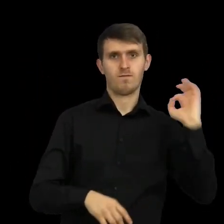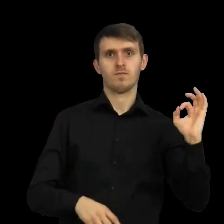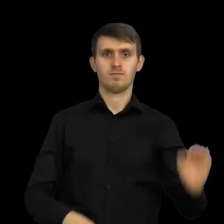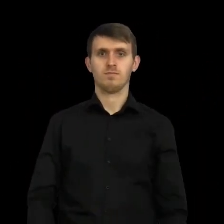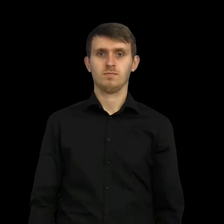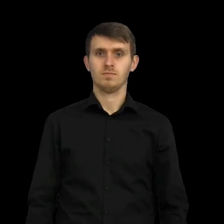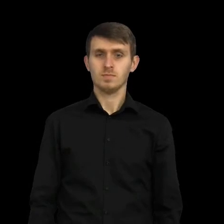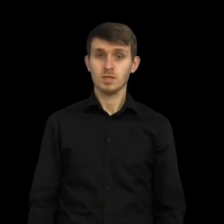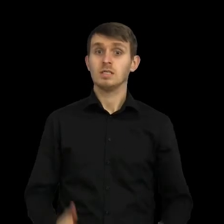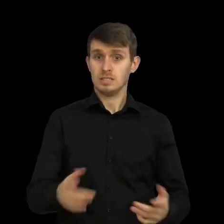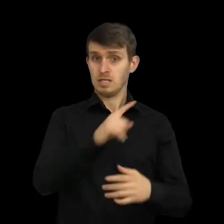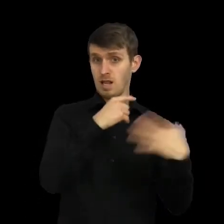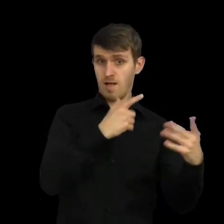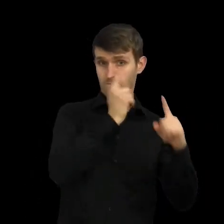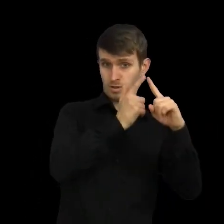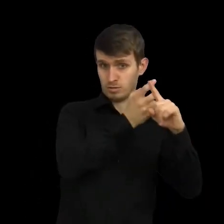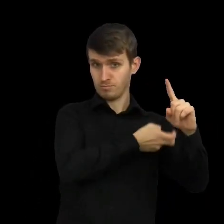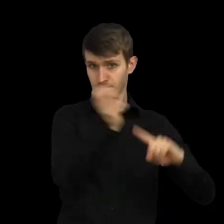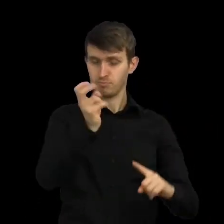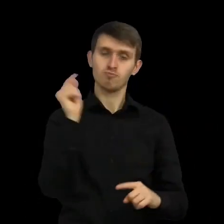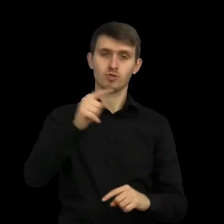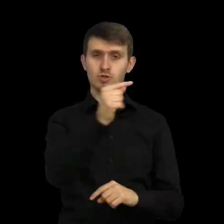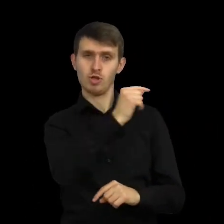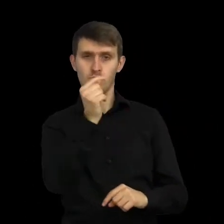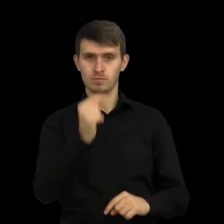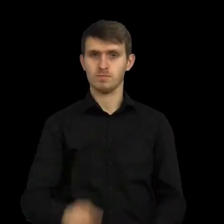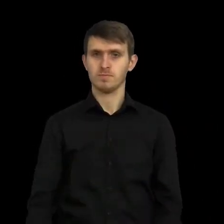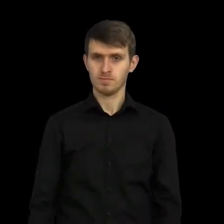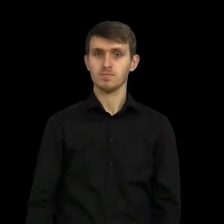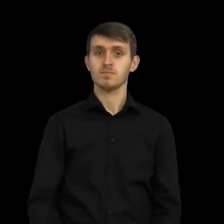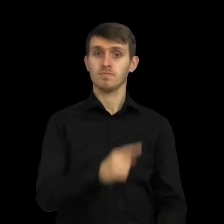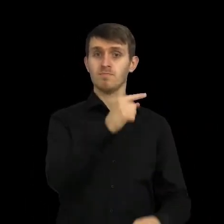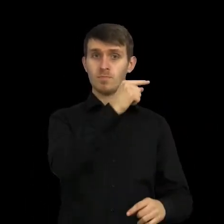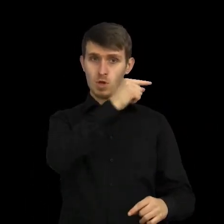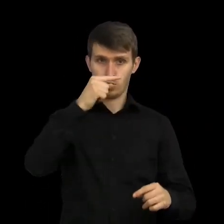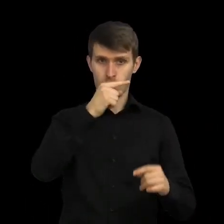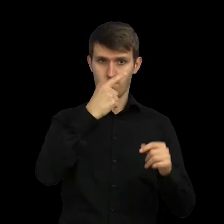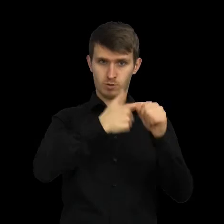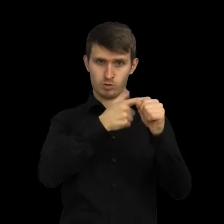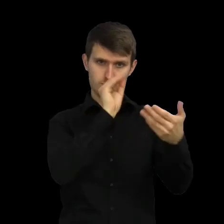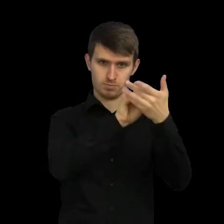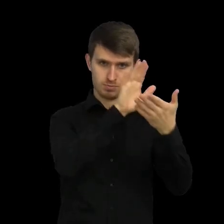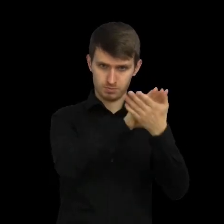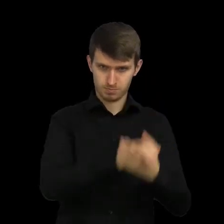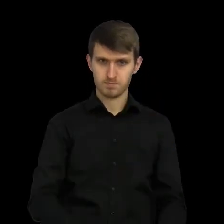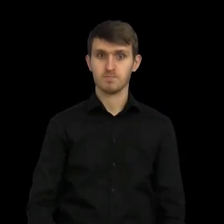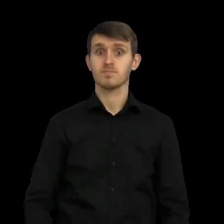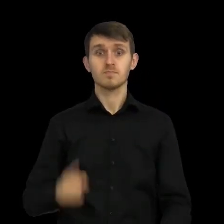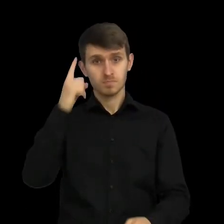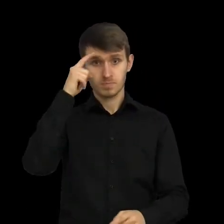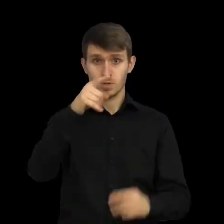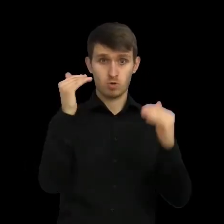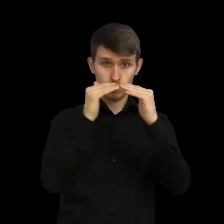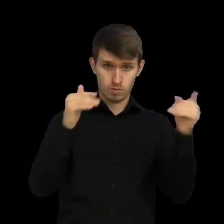all on the left-hand side. So to get the 20 out of the way from the left-hand side, let's subtract it. Let's subtract it from the left-hand side. But this